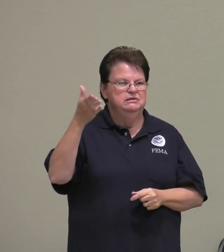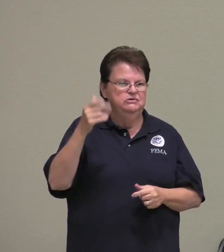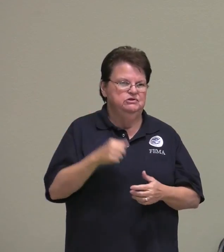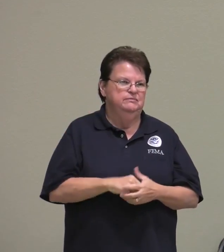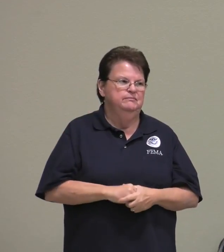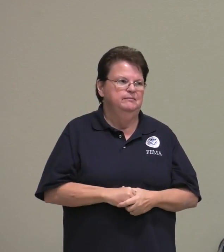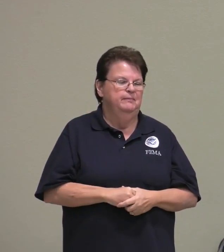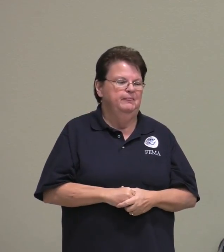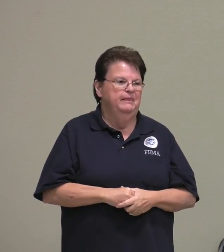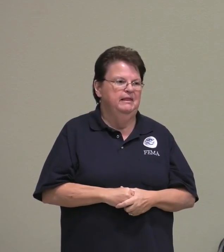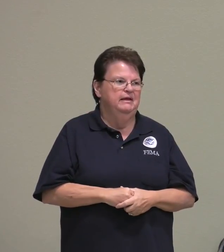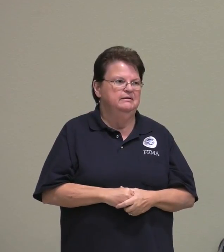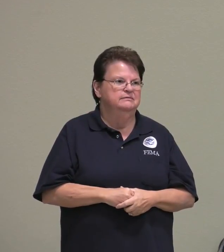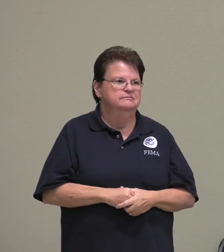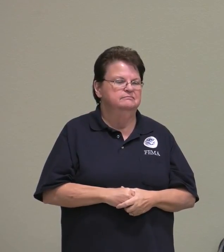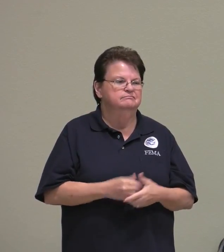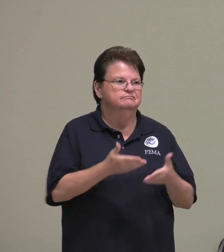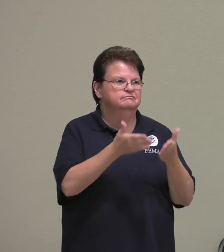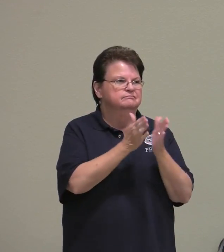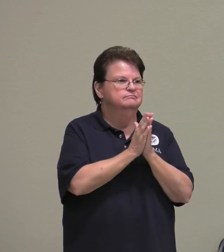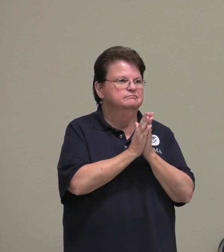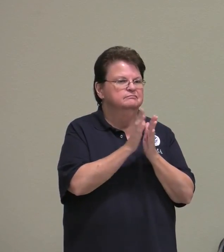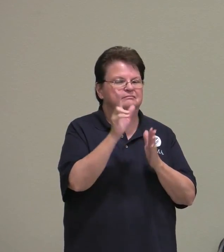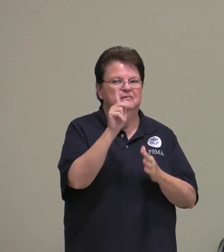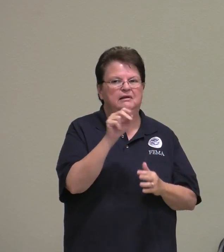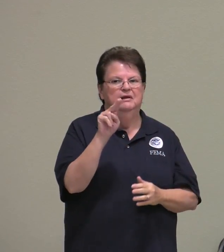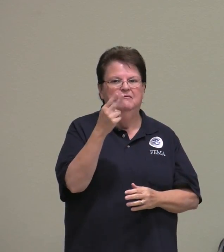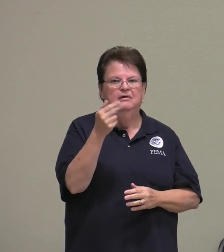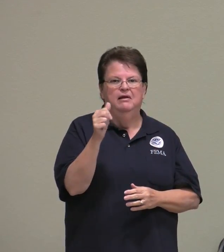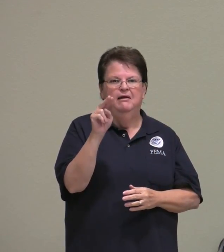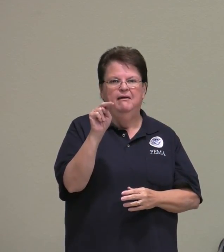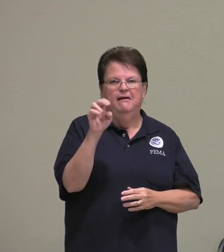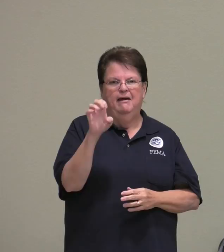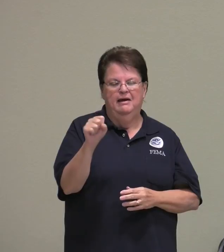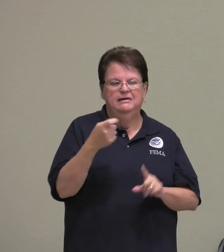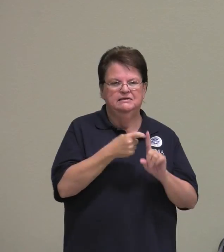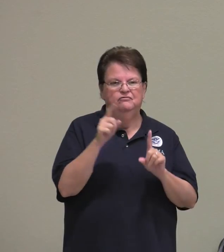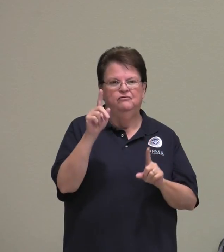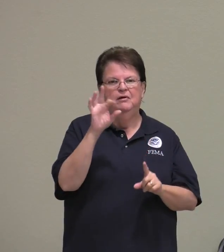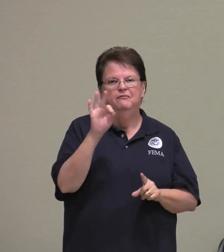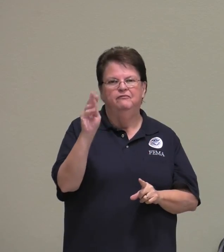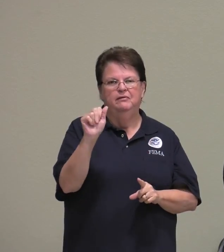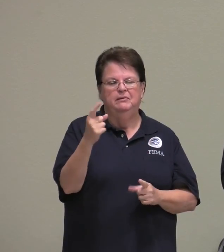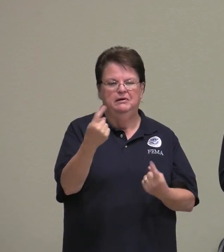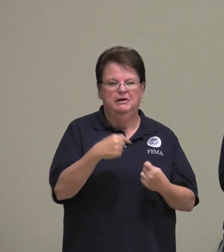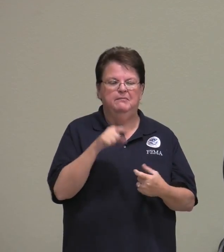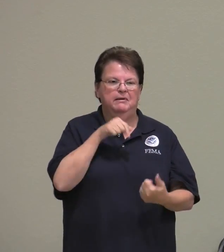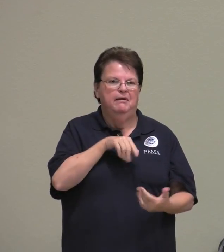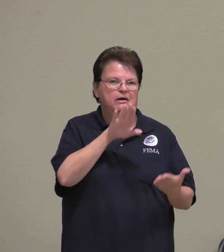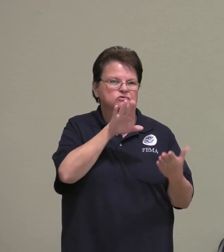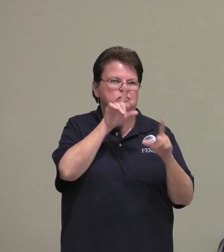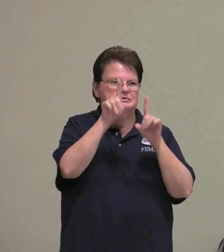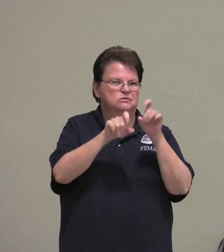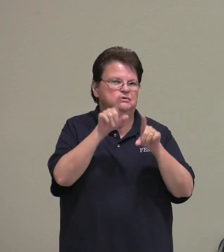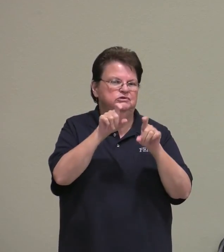portion so I'm going to ask Kevin Hannes from FEMA to come up and address some of his questions.